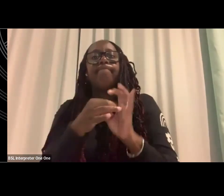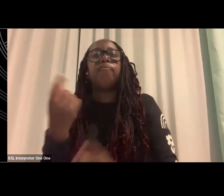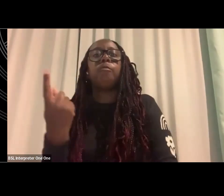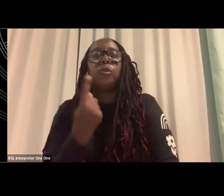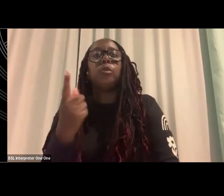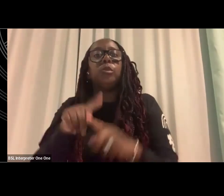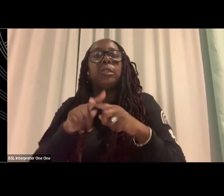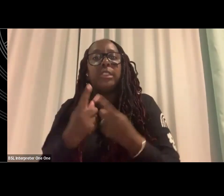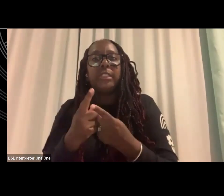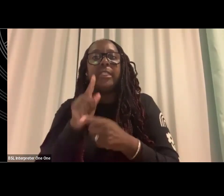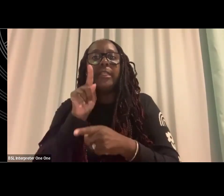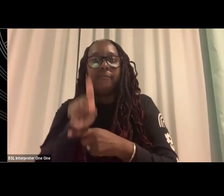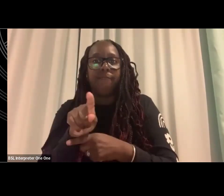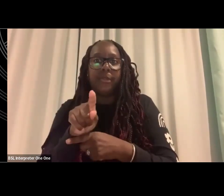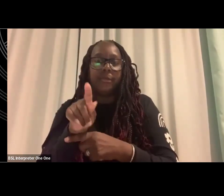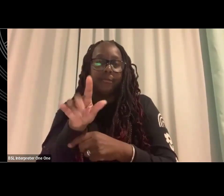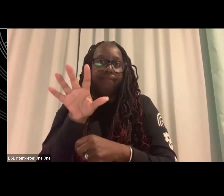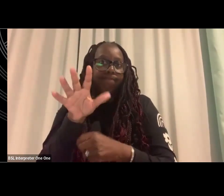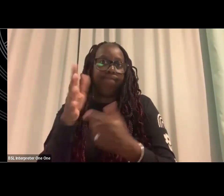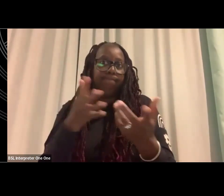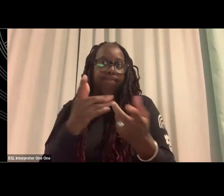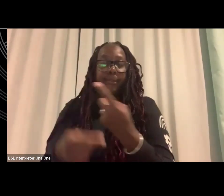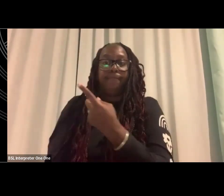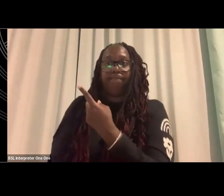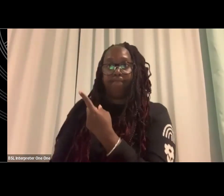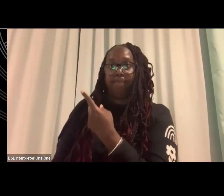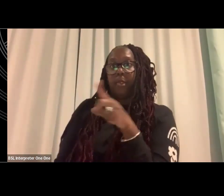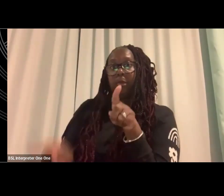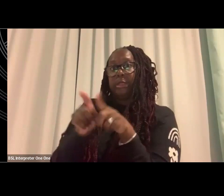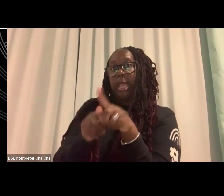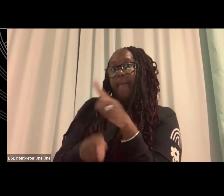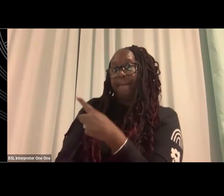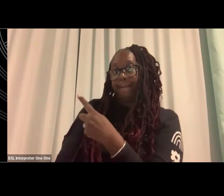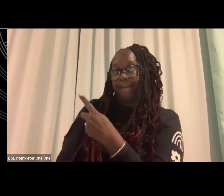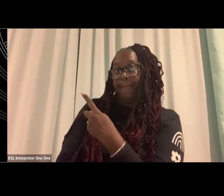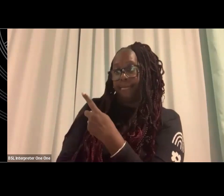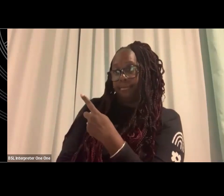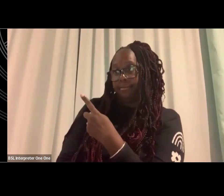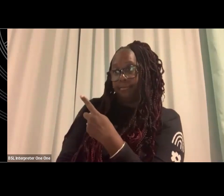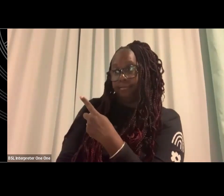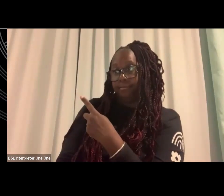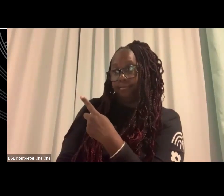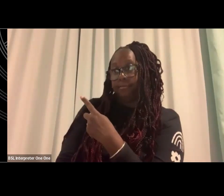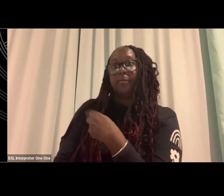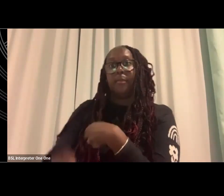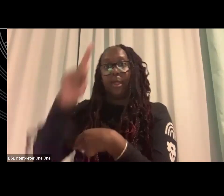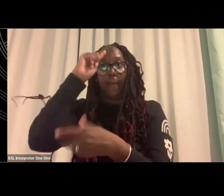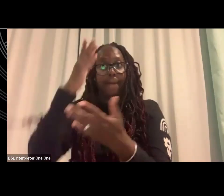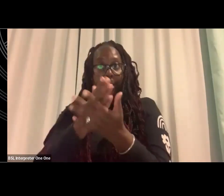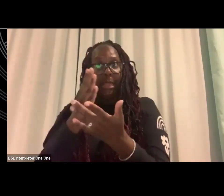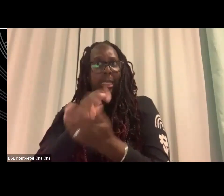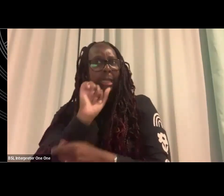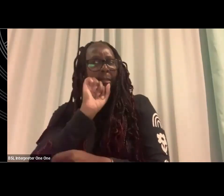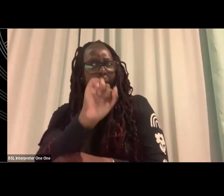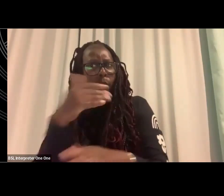different spheres. And when it's extended into this context, what I believe Professor Manuka's work